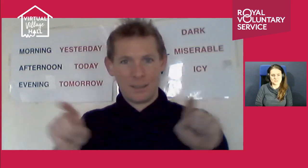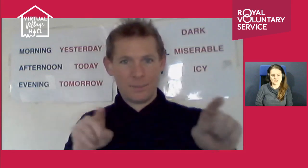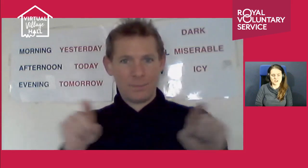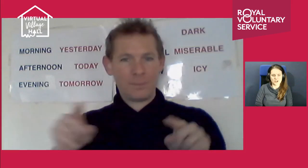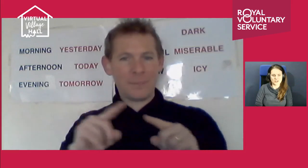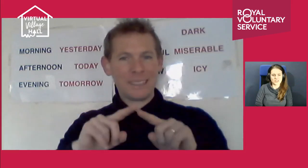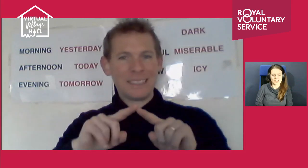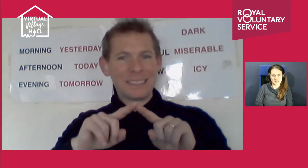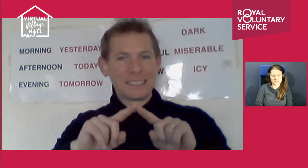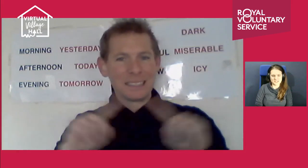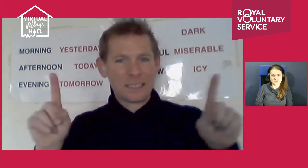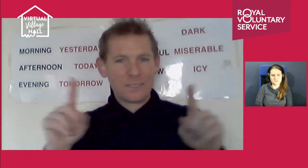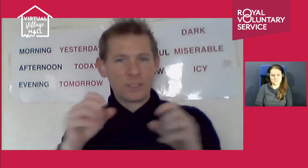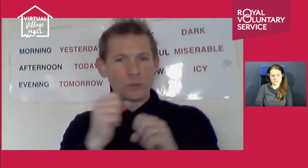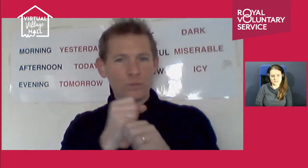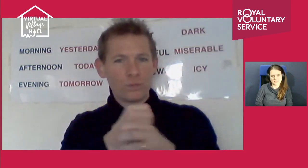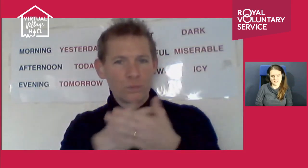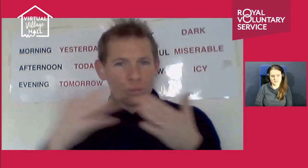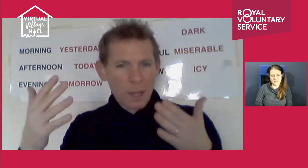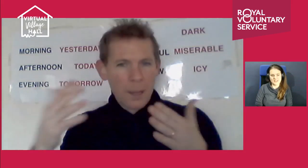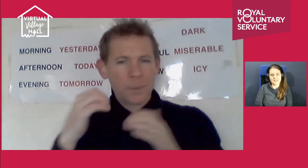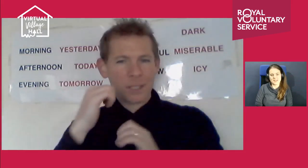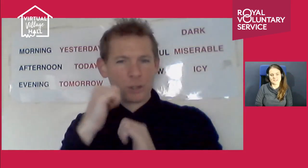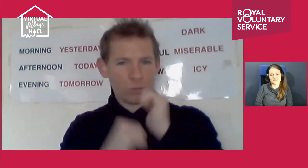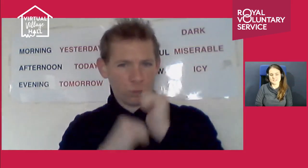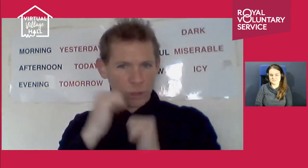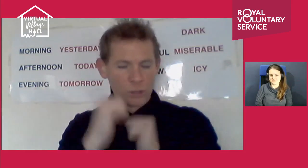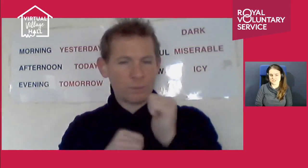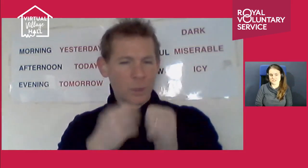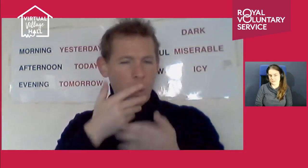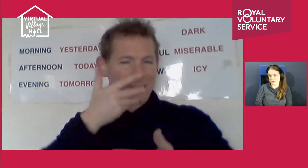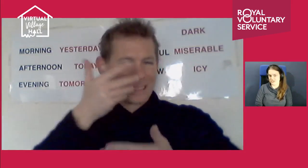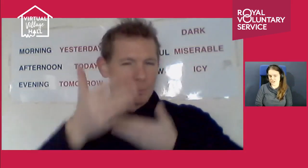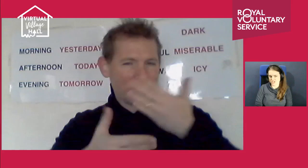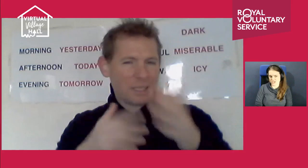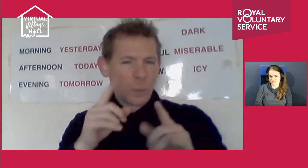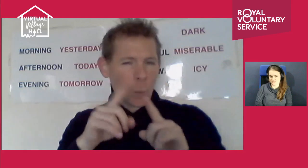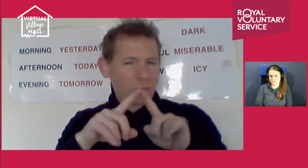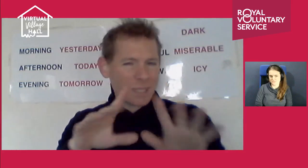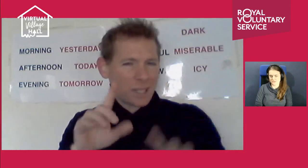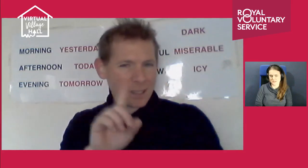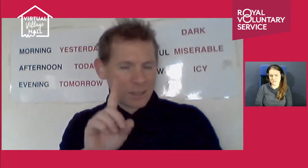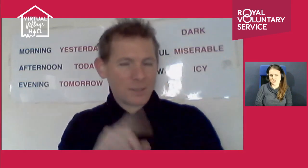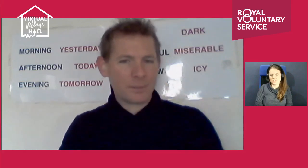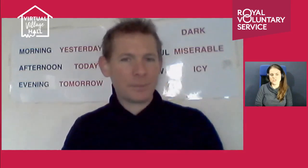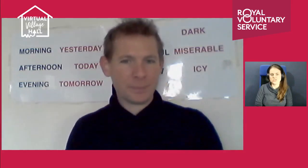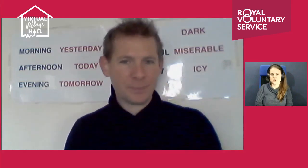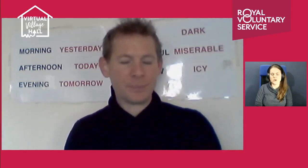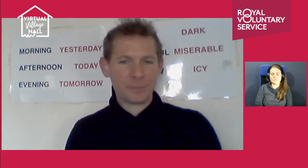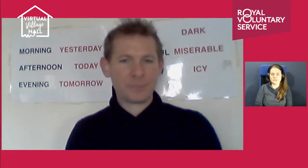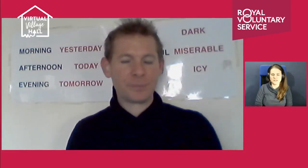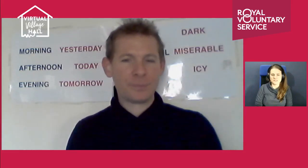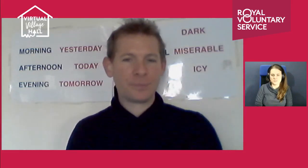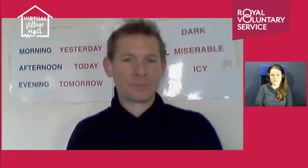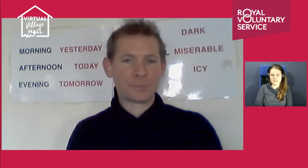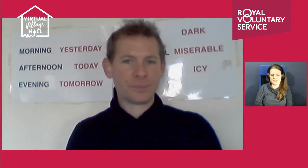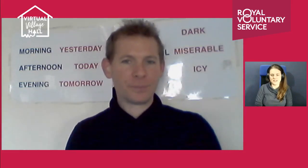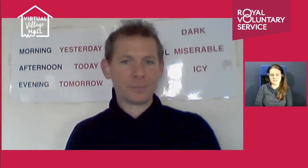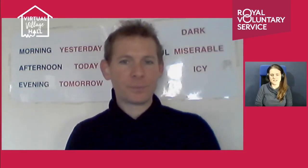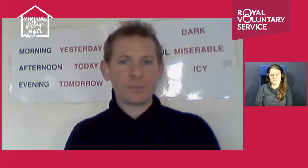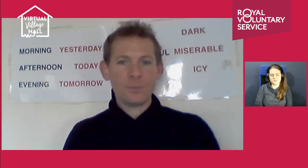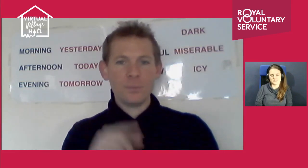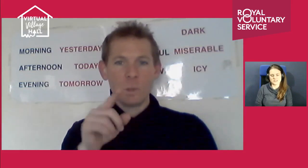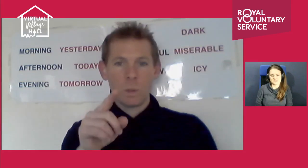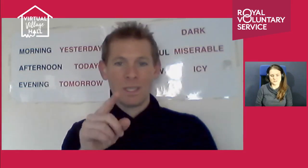bit about how English and BSL has a different grammar structure. Okay? So I'm going to explain